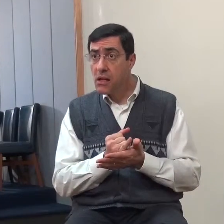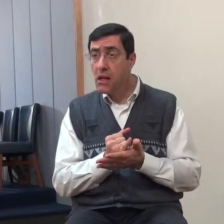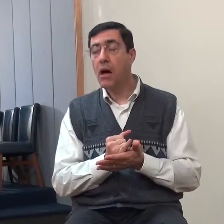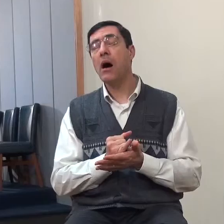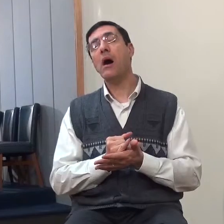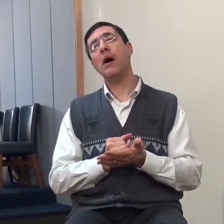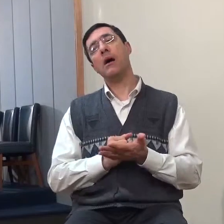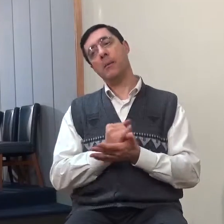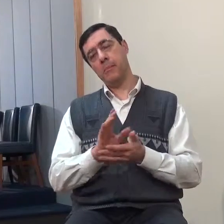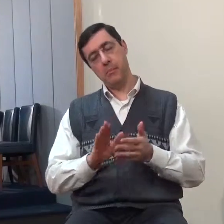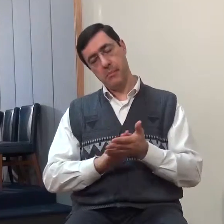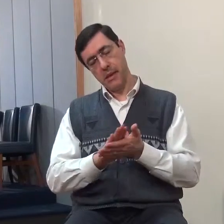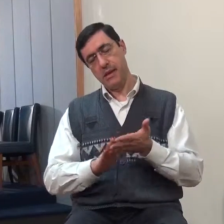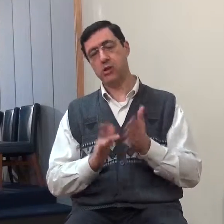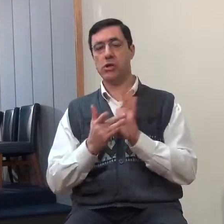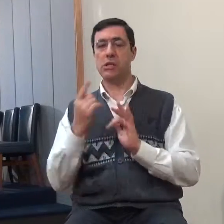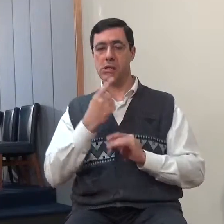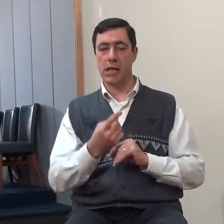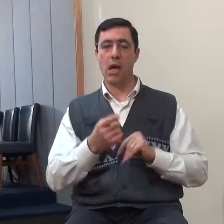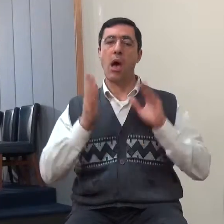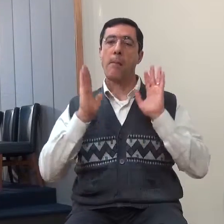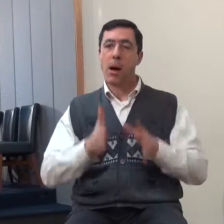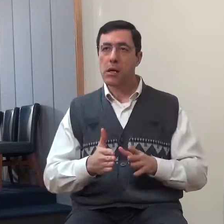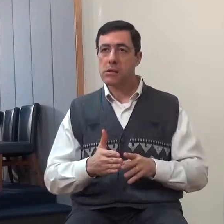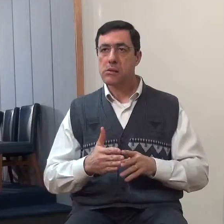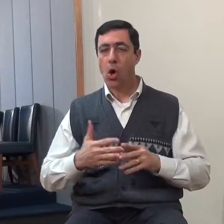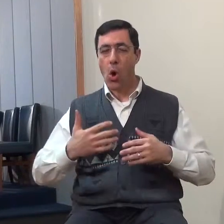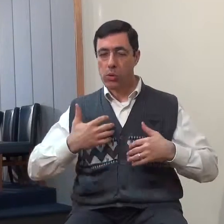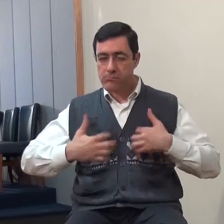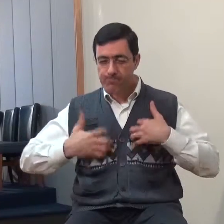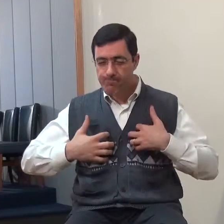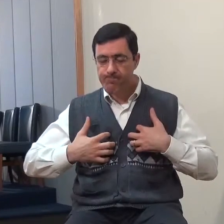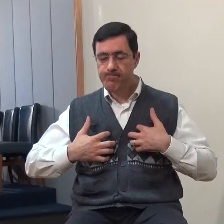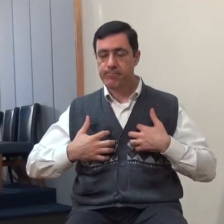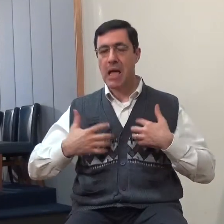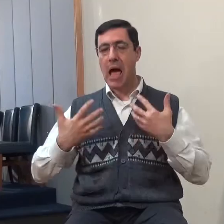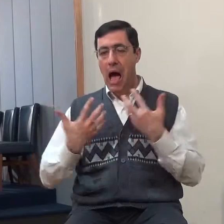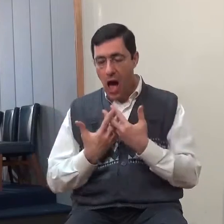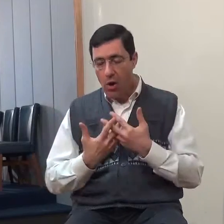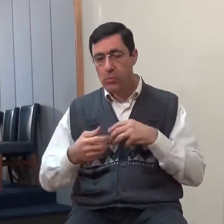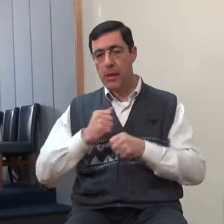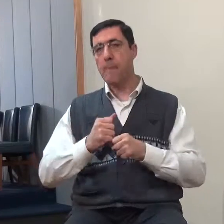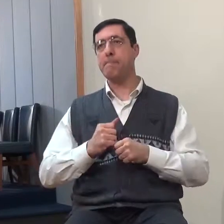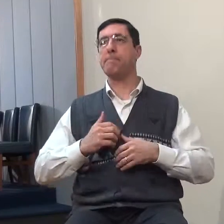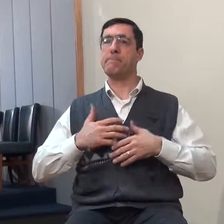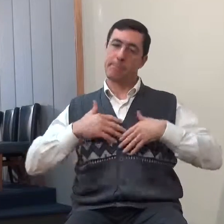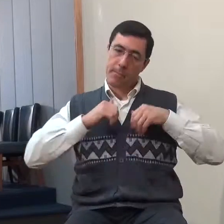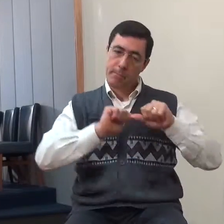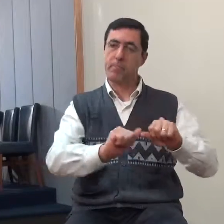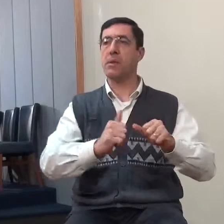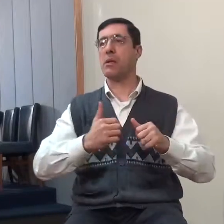disposition, a humble, outgoing, compassionate, understanding, not heady, not